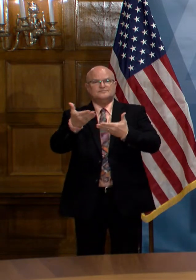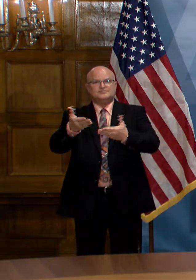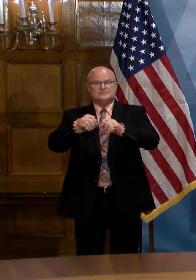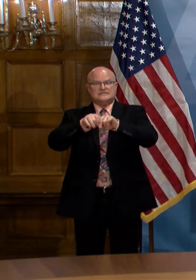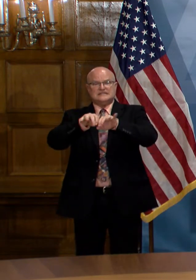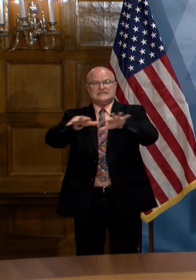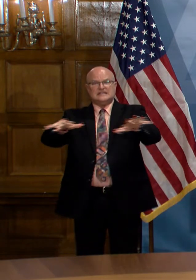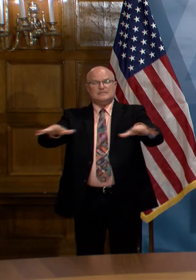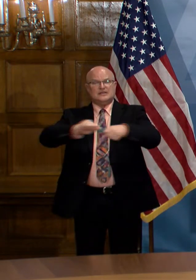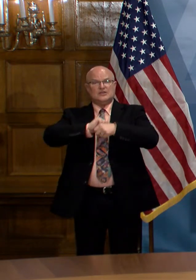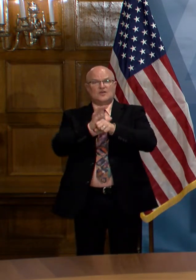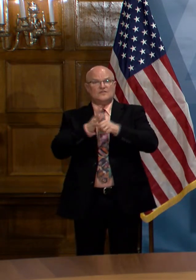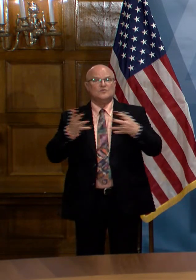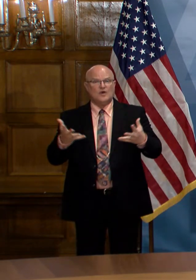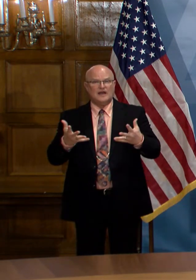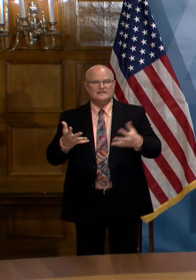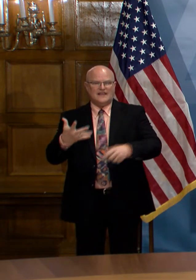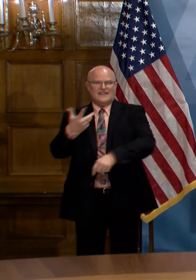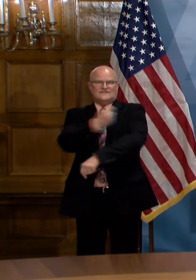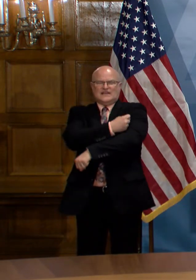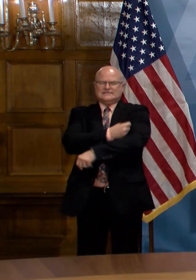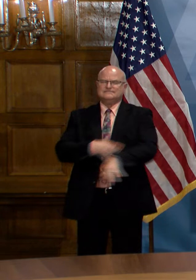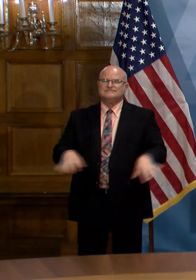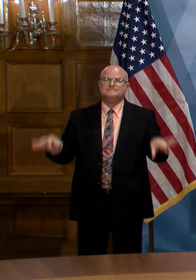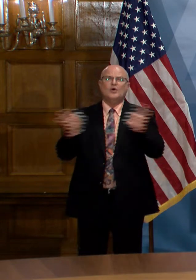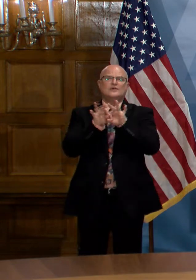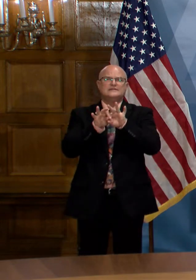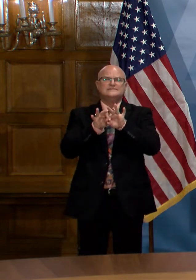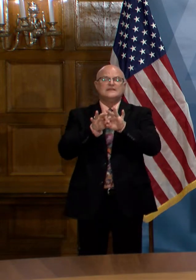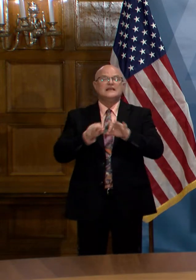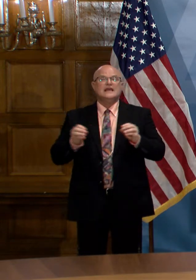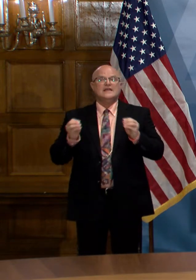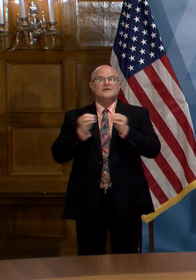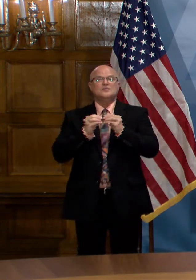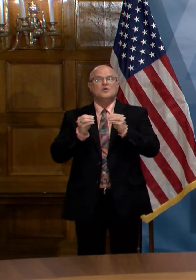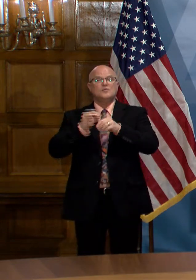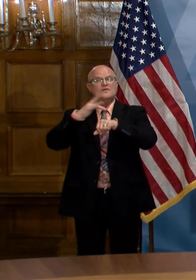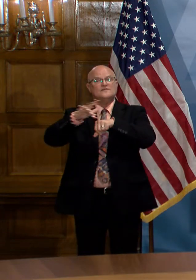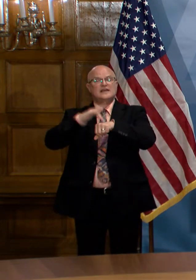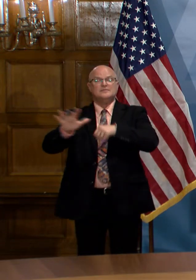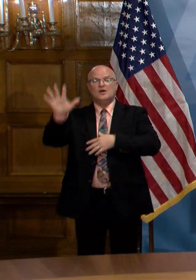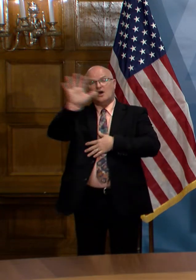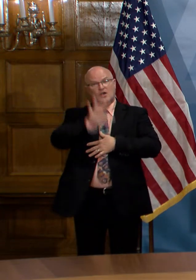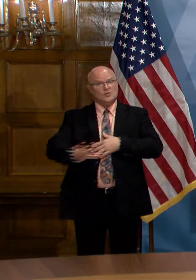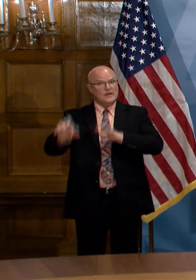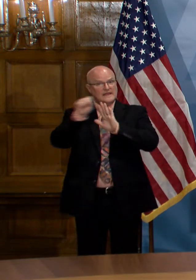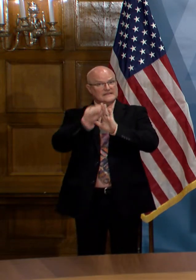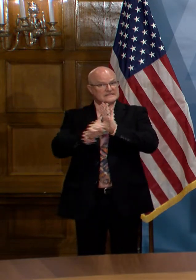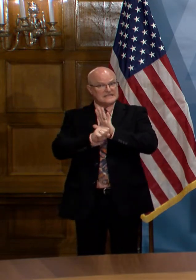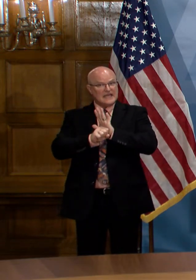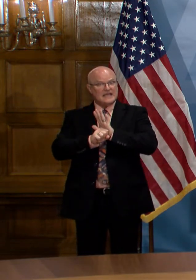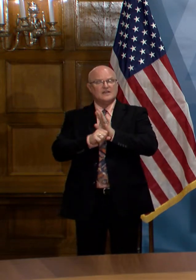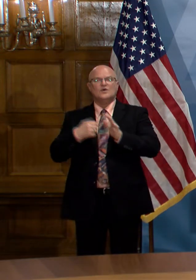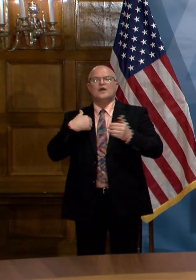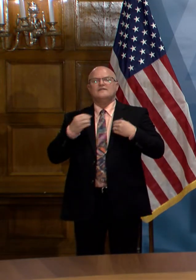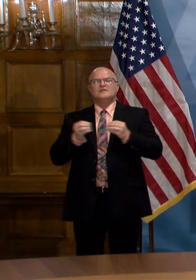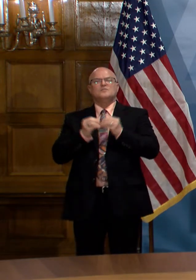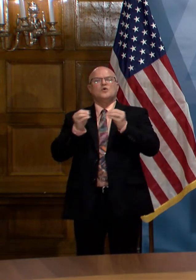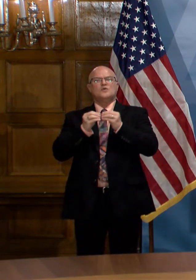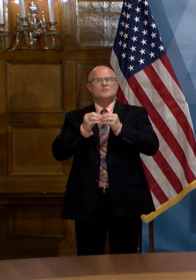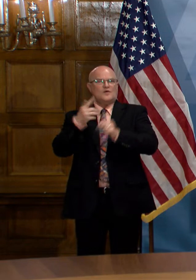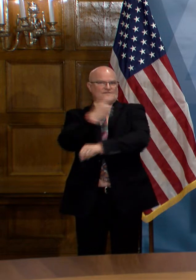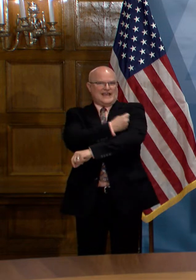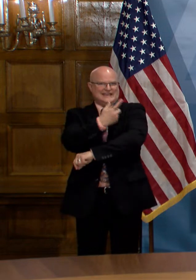the vaccines, more than anything else. And those vaccines are becoming more and more available throughout the state. We're getting more